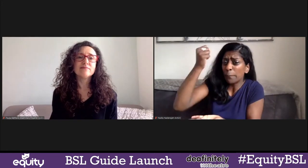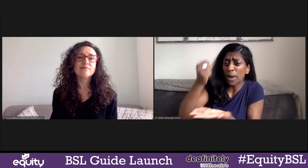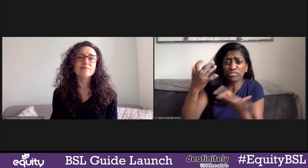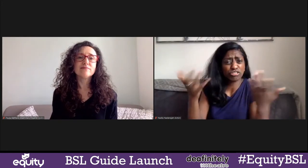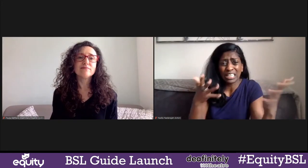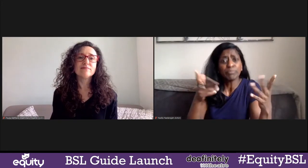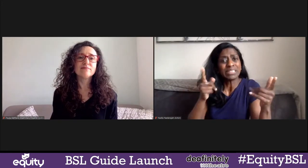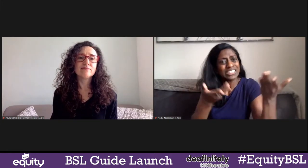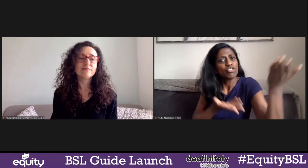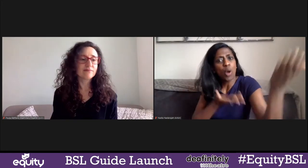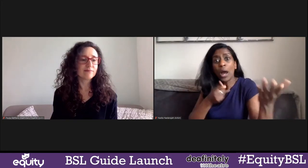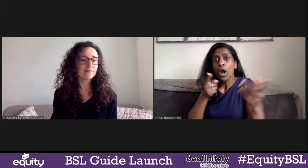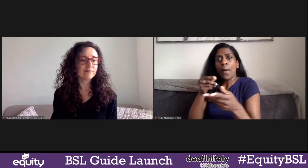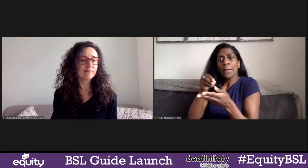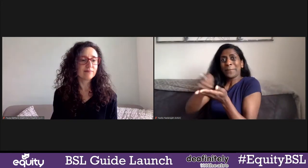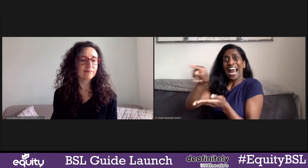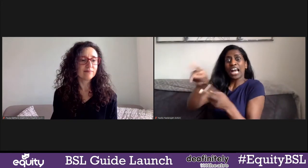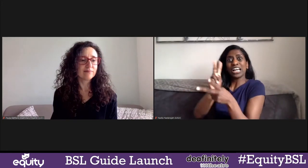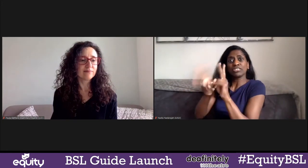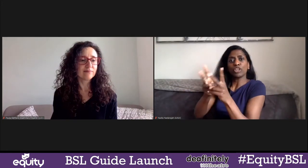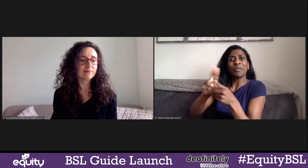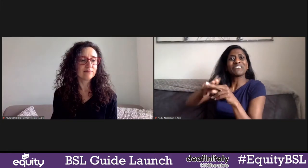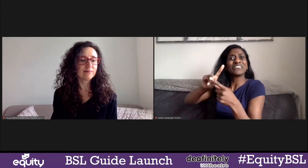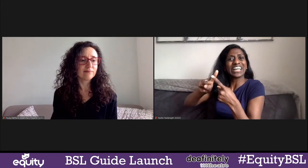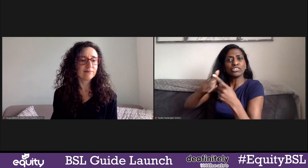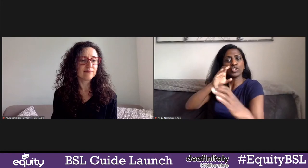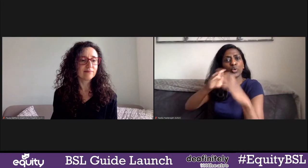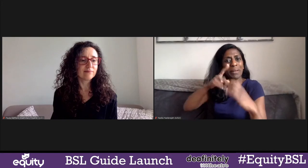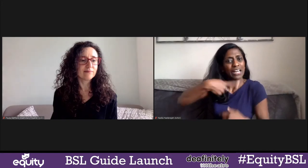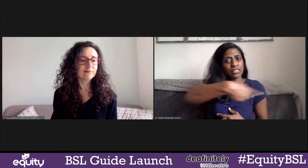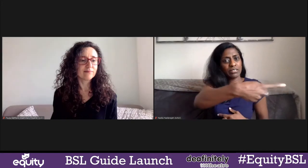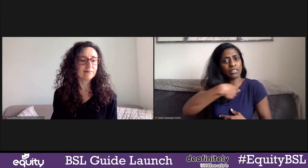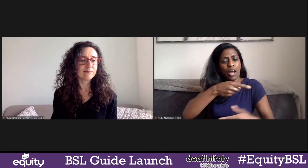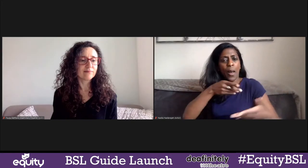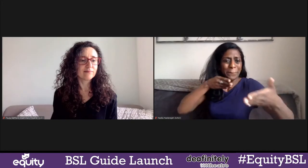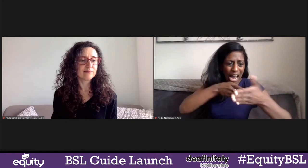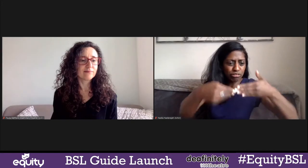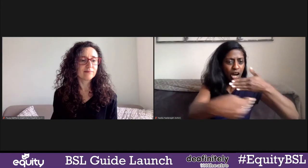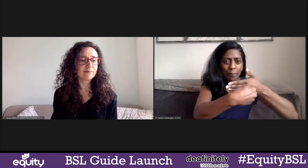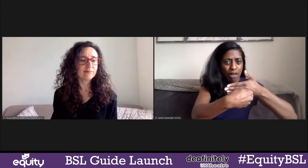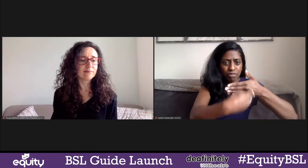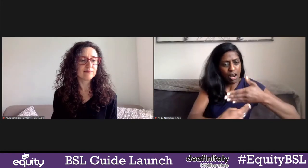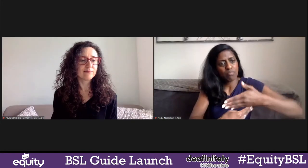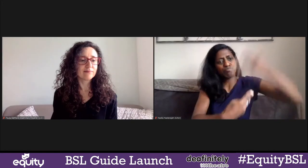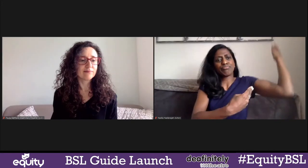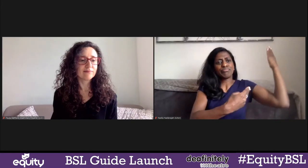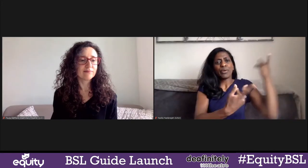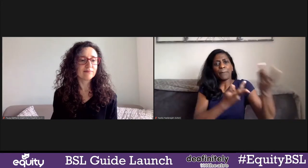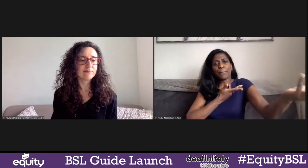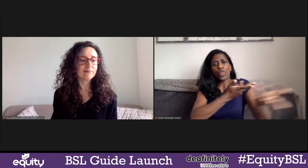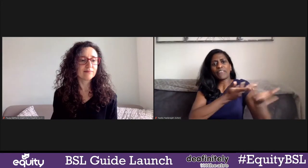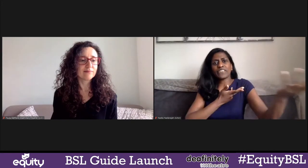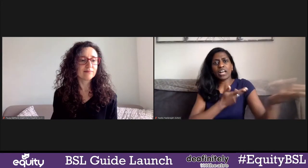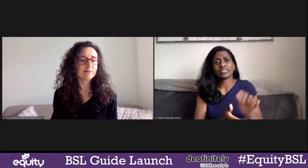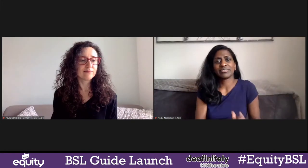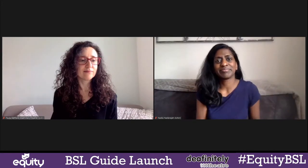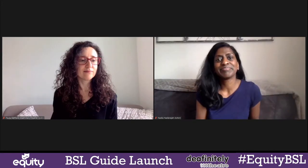then regardless of how big that budget is, if that access is already in there, then we can work with you and use part of our access to